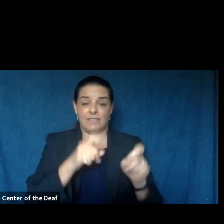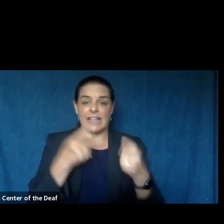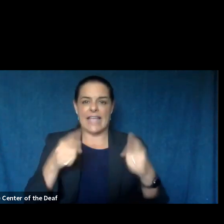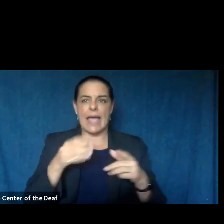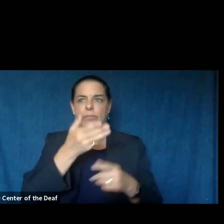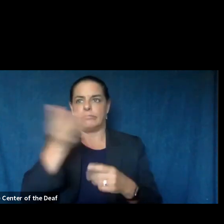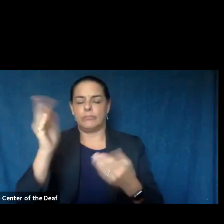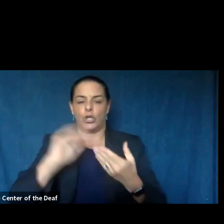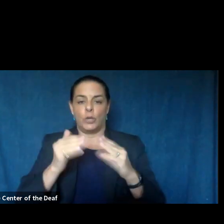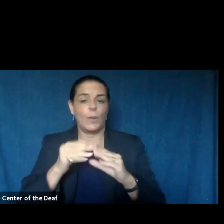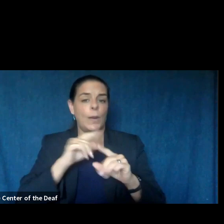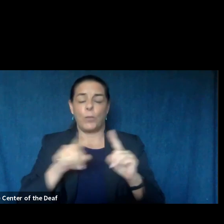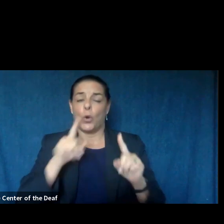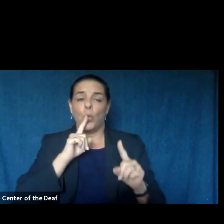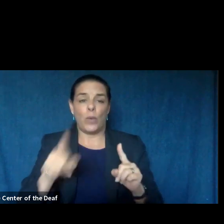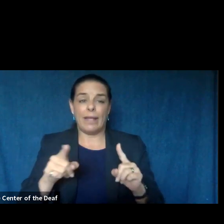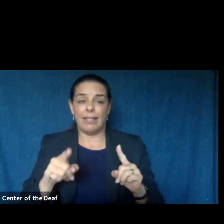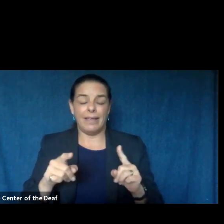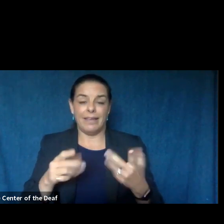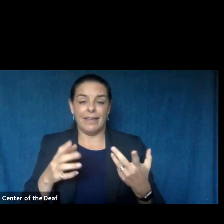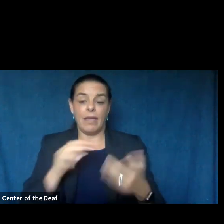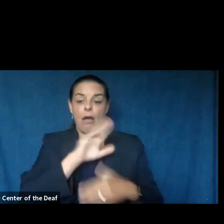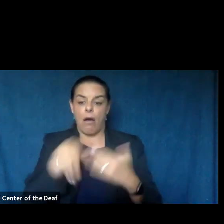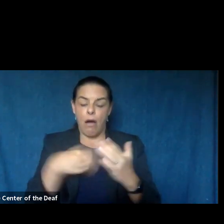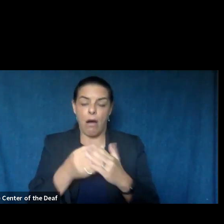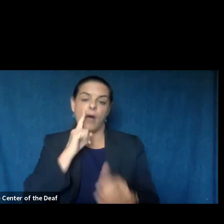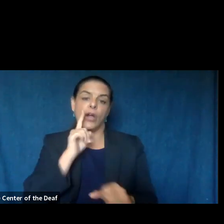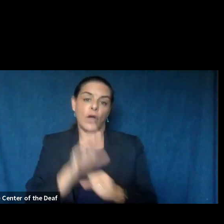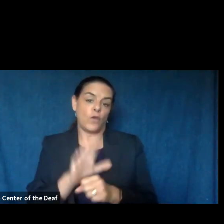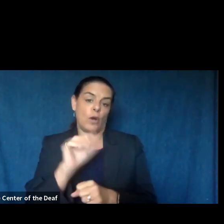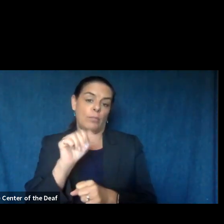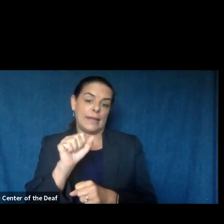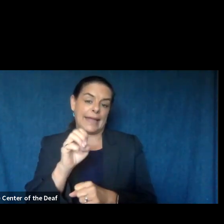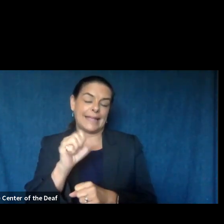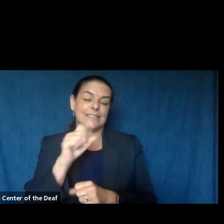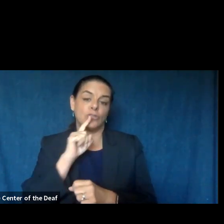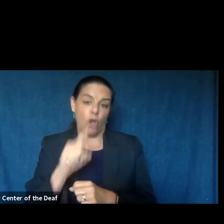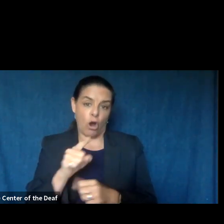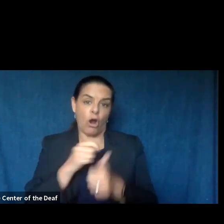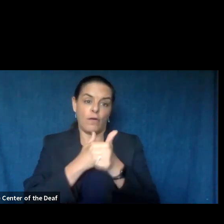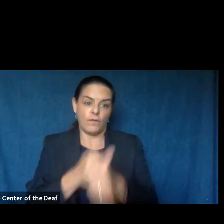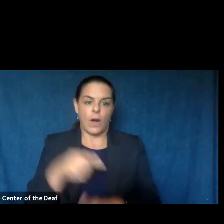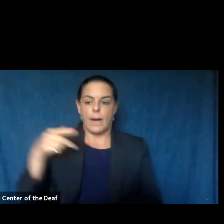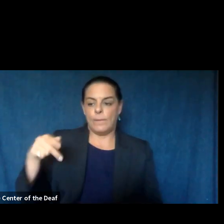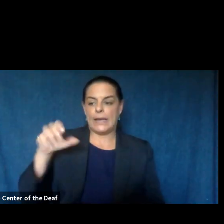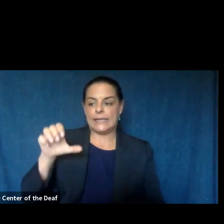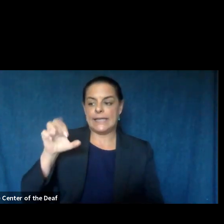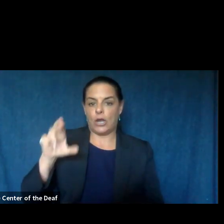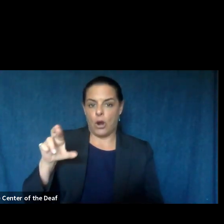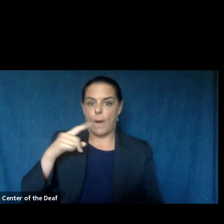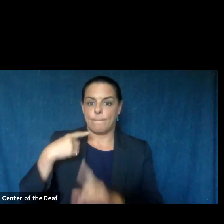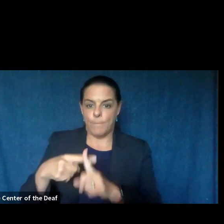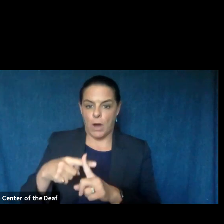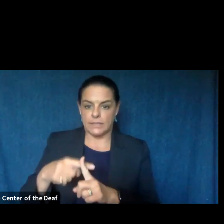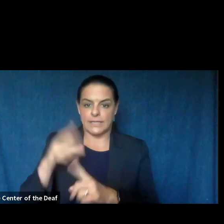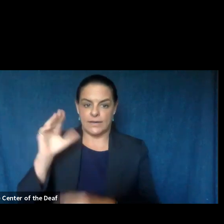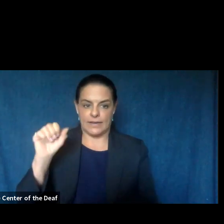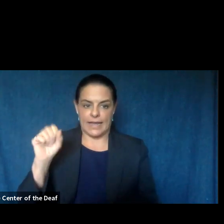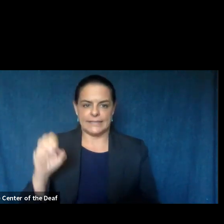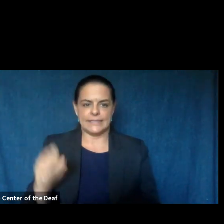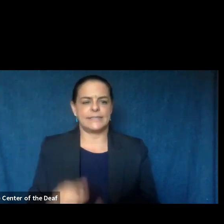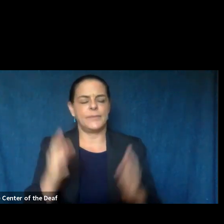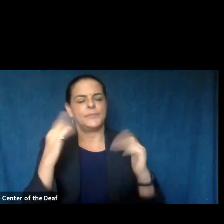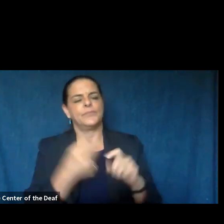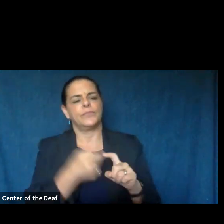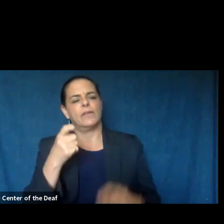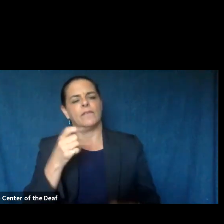again, the gold standard and all of our confirmed cases are PCR positive cases. Next question is